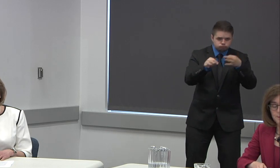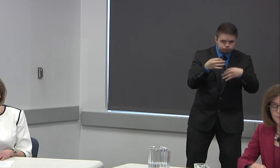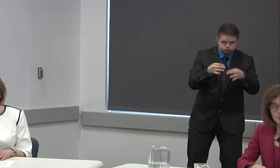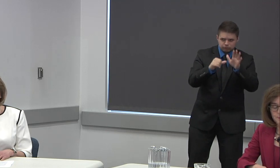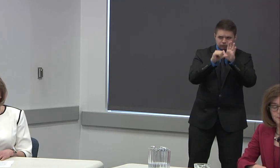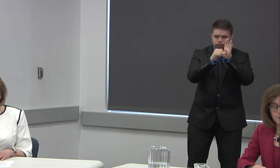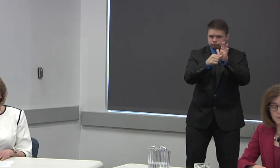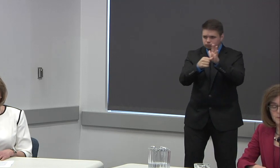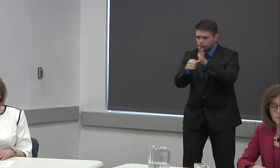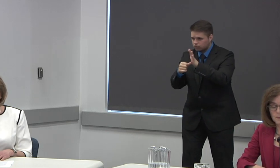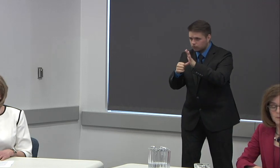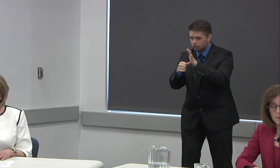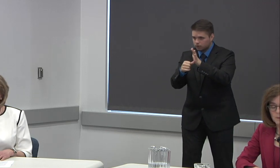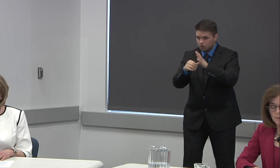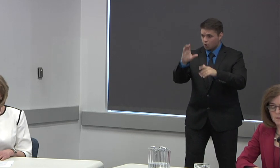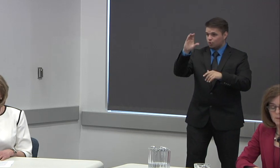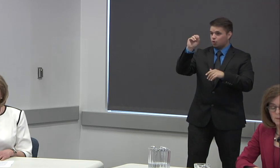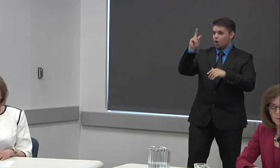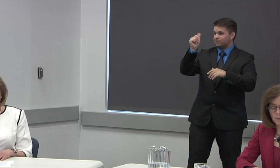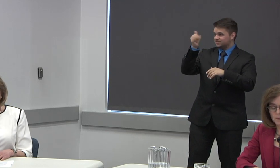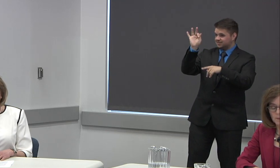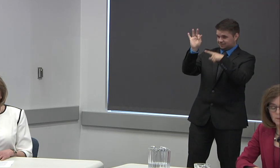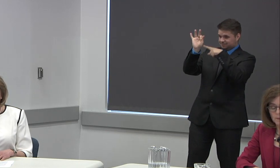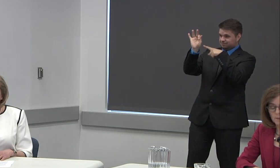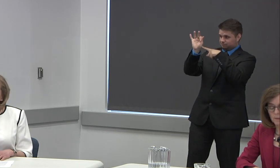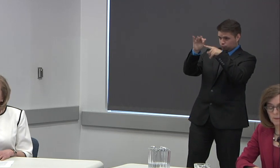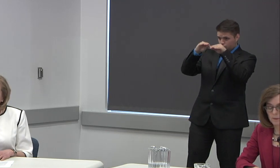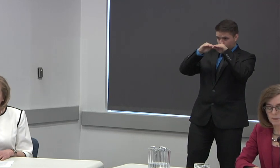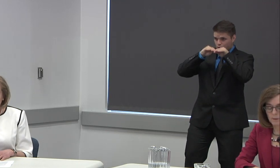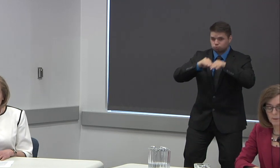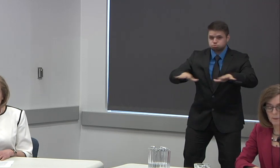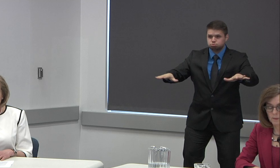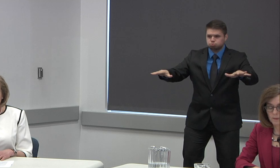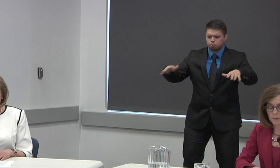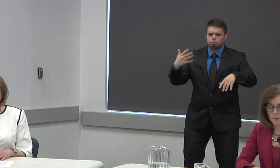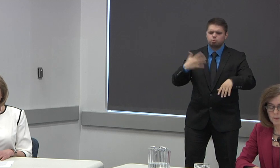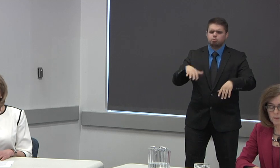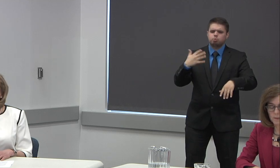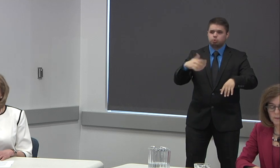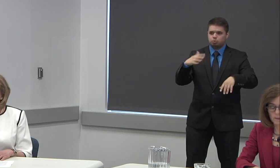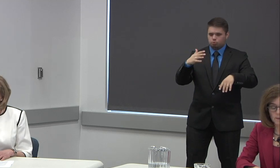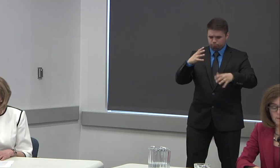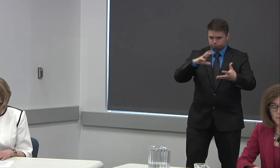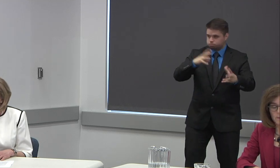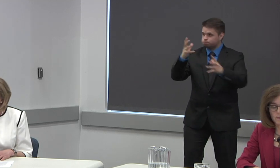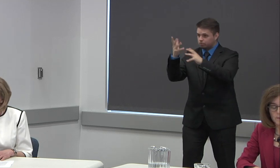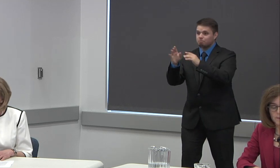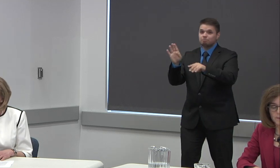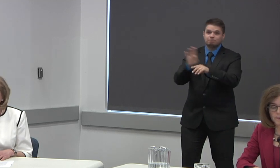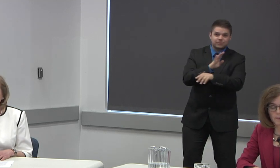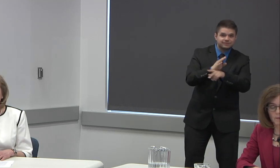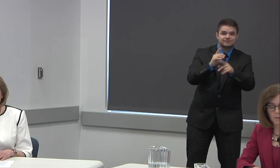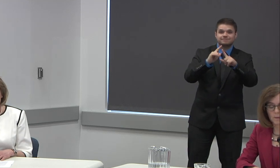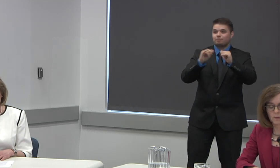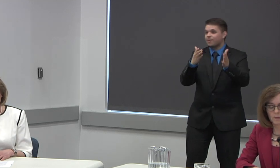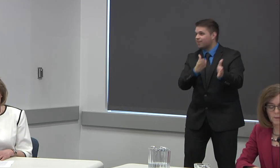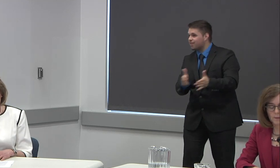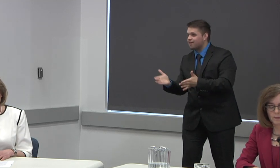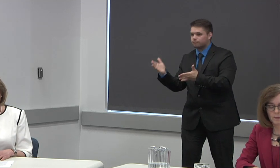overwhelming our health systems. We asked Oregonians to please follow the governor's direction, and you